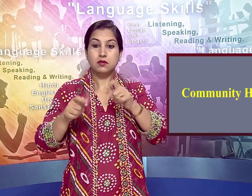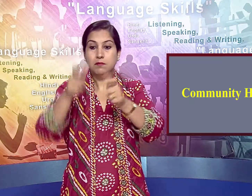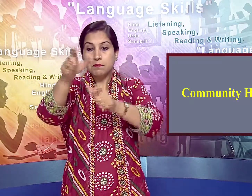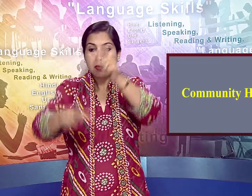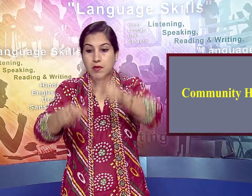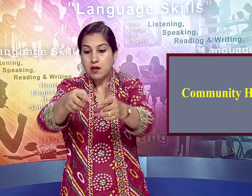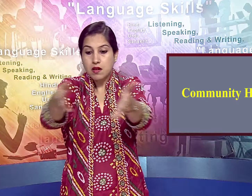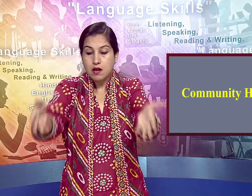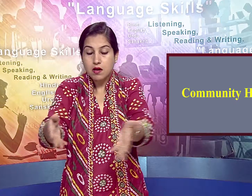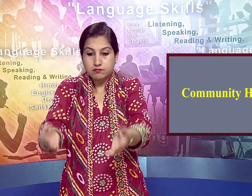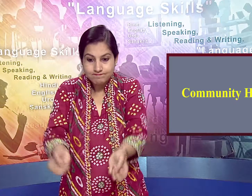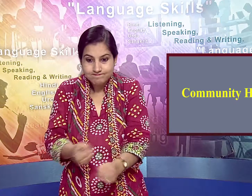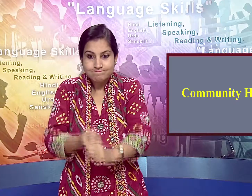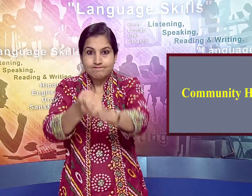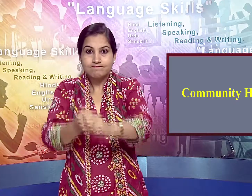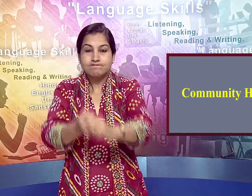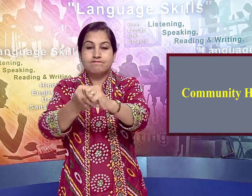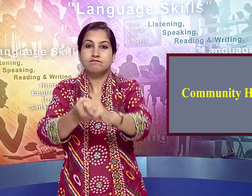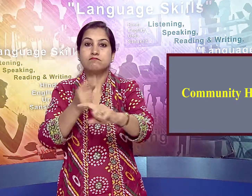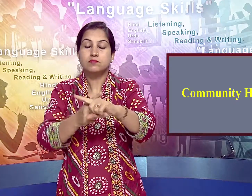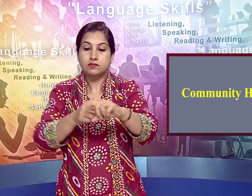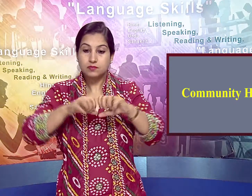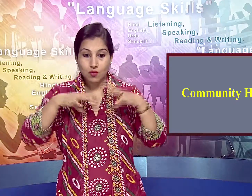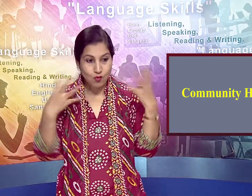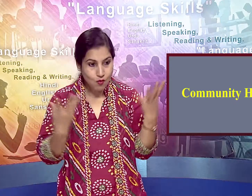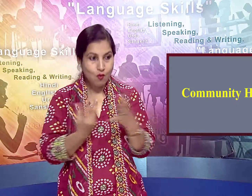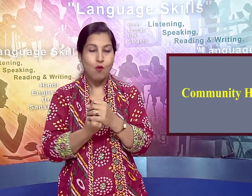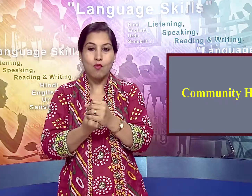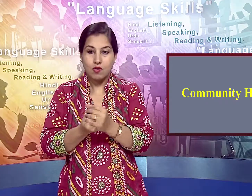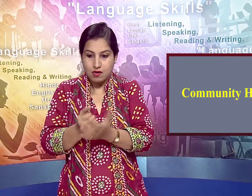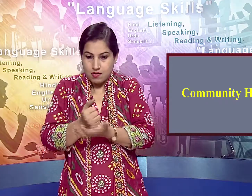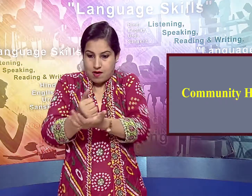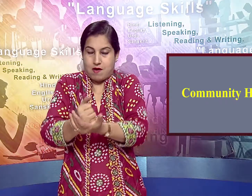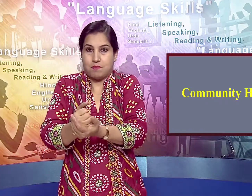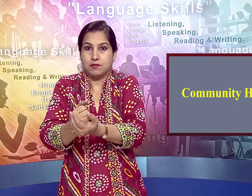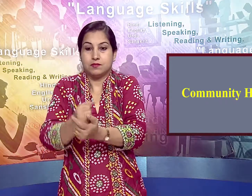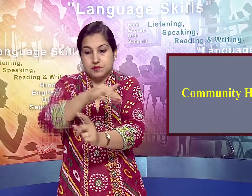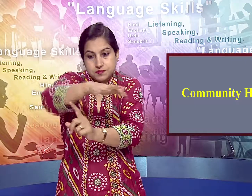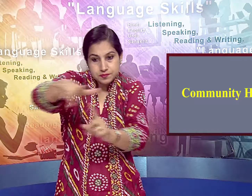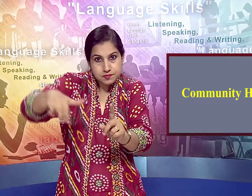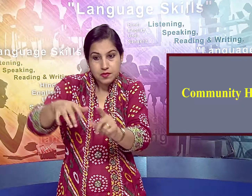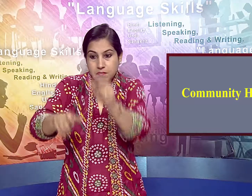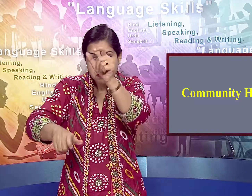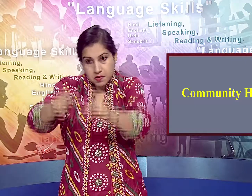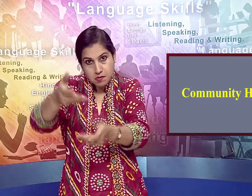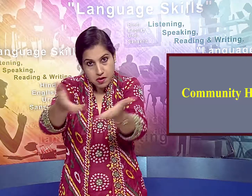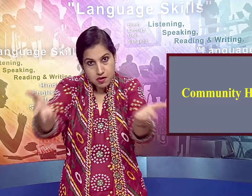population through the organized efforts of society, public,